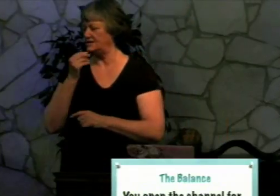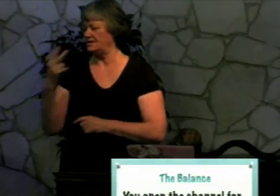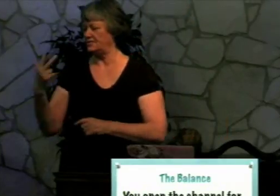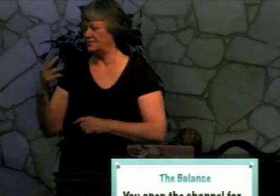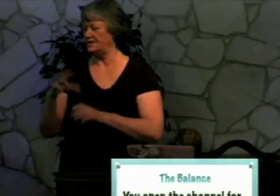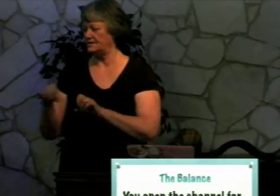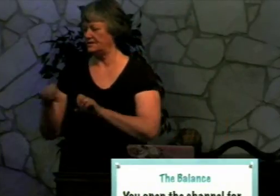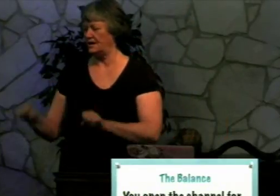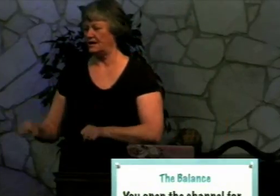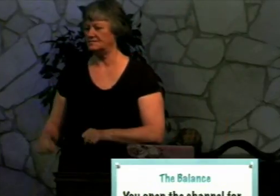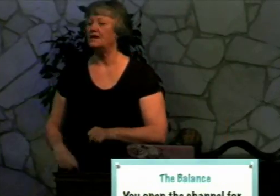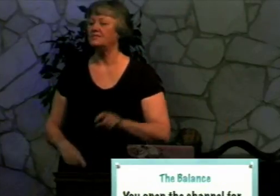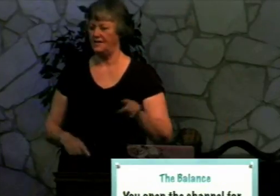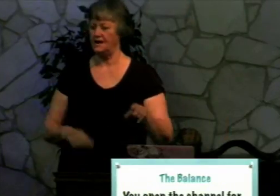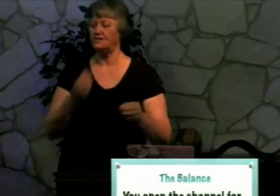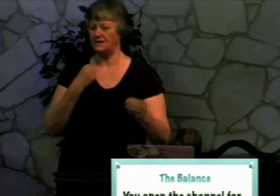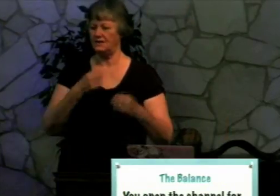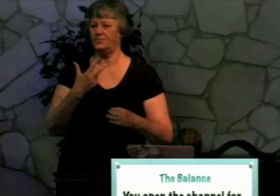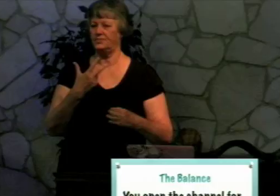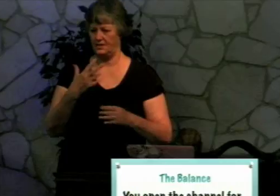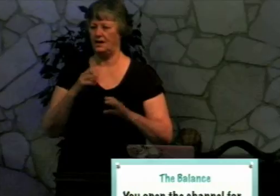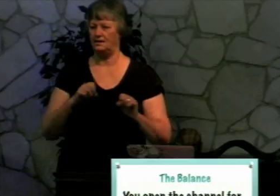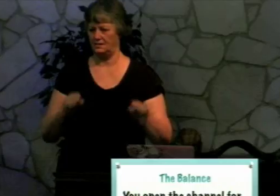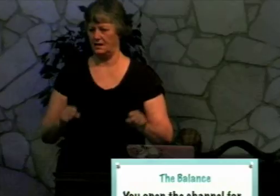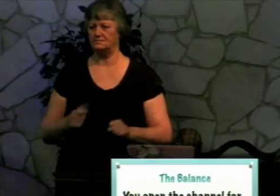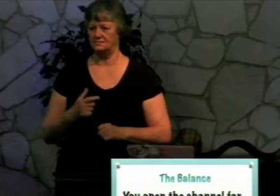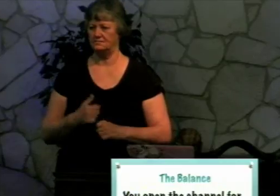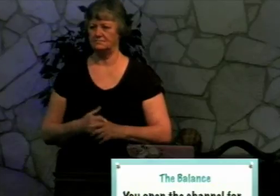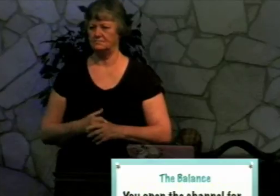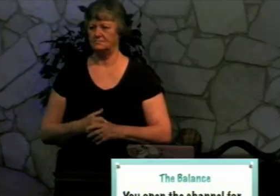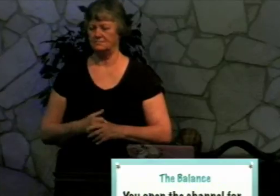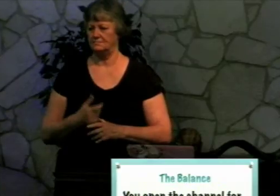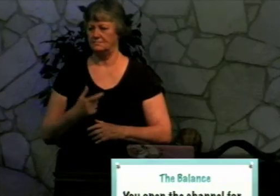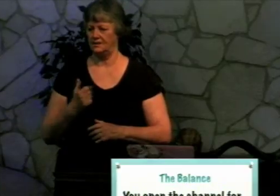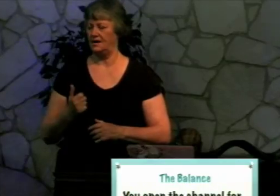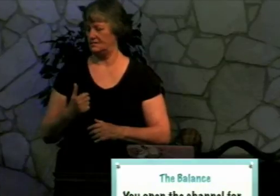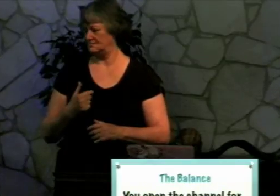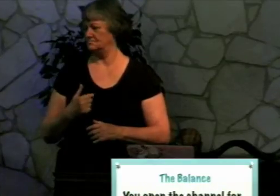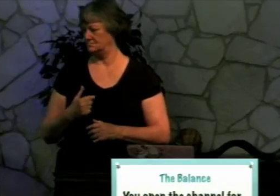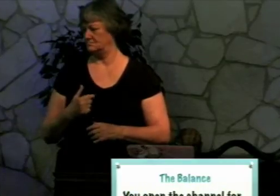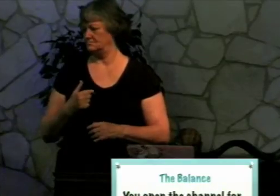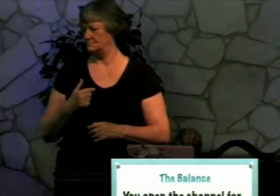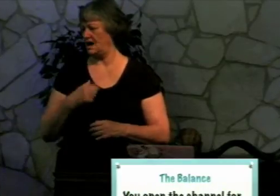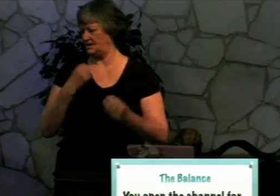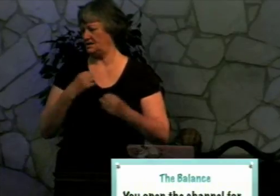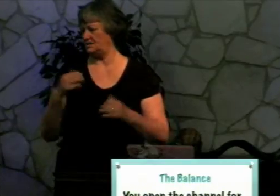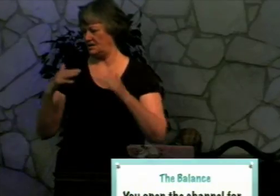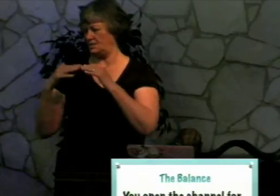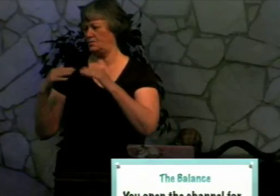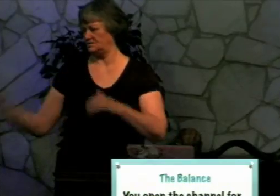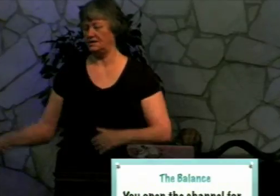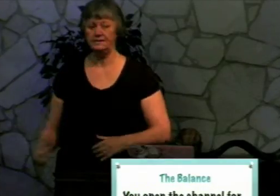eating three hot dogs, they're going to eat three hot dogs because I can eat equal to him.